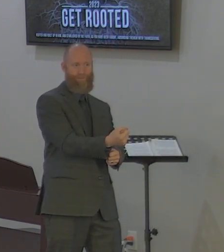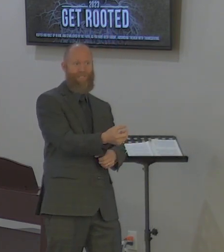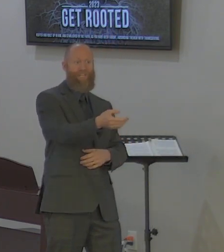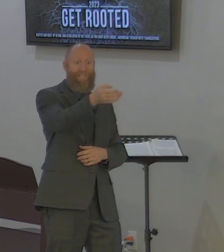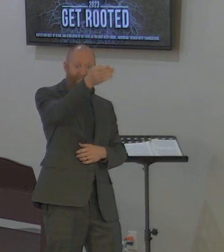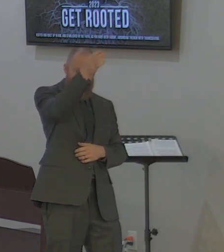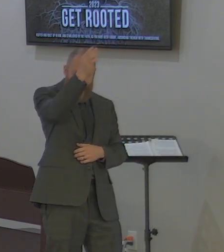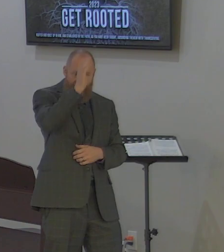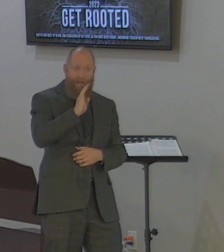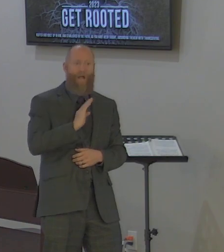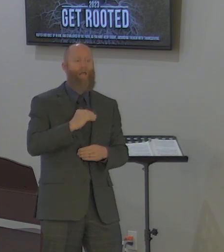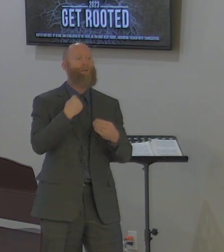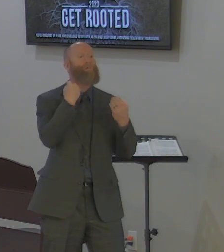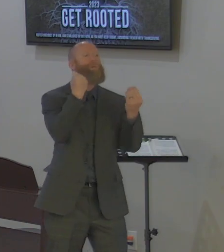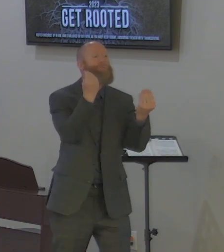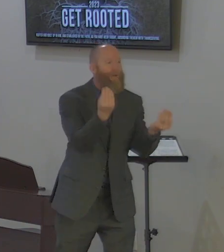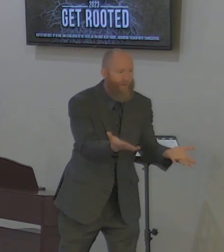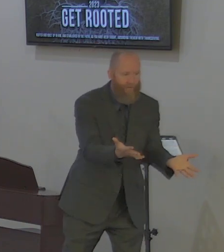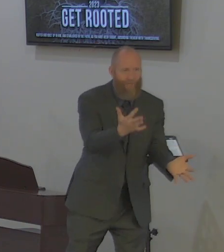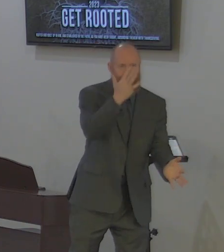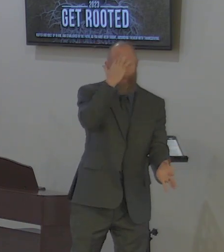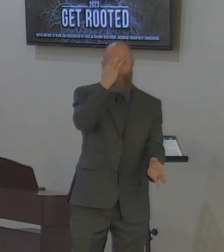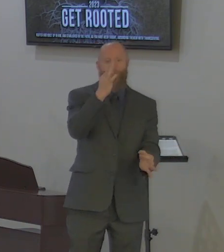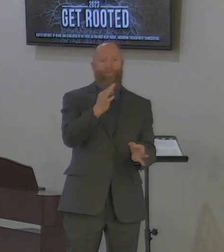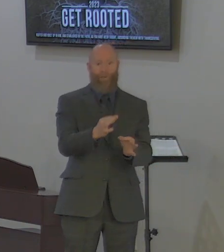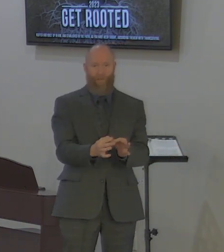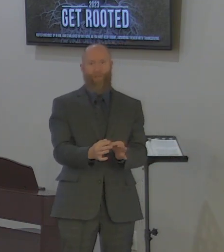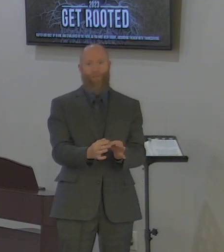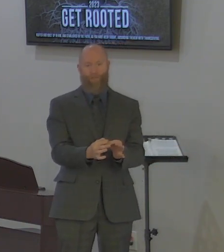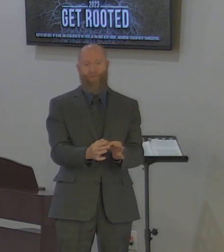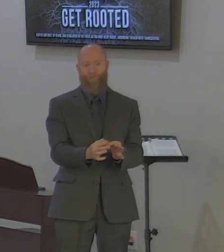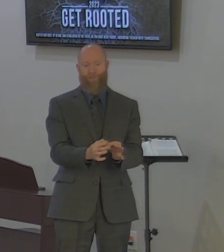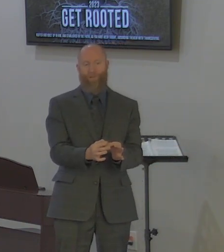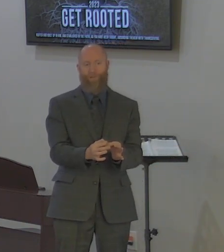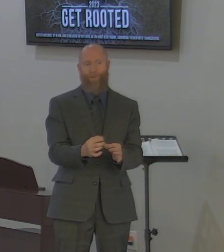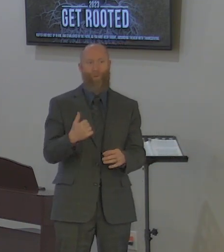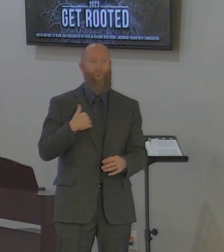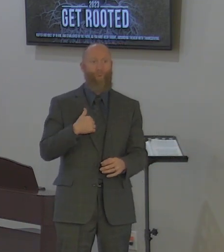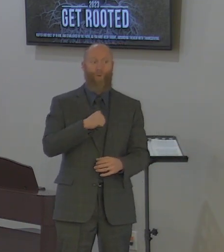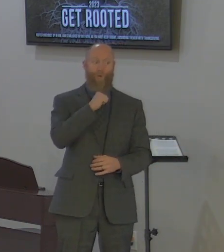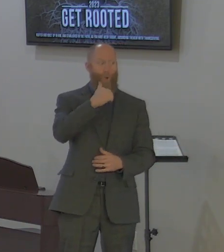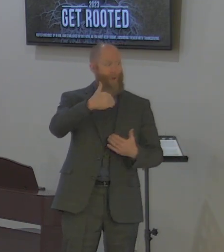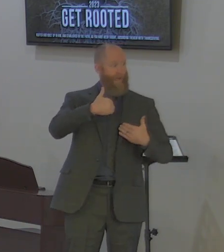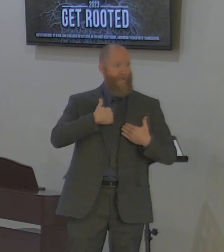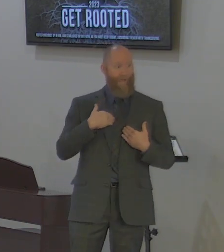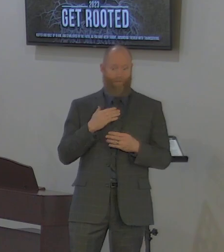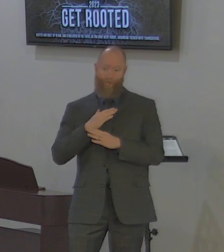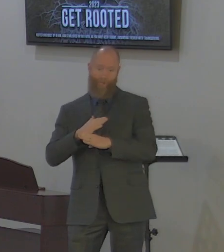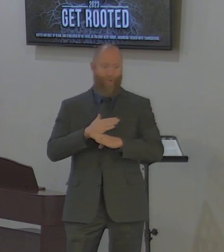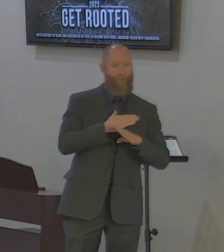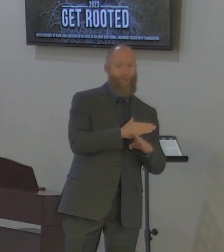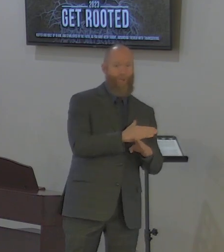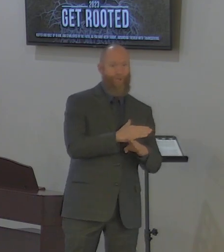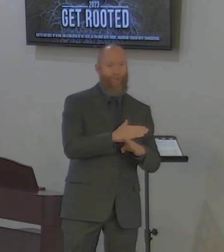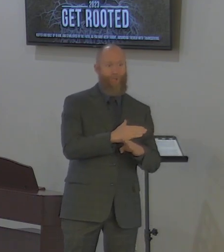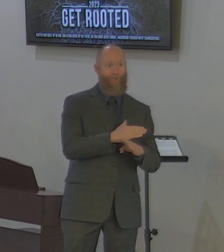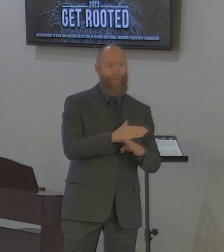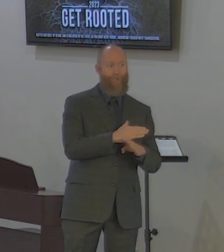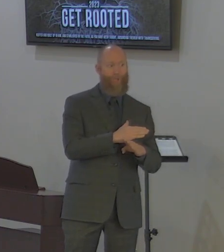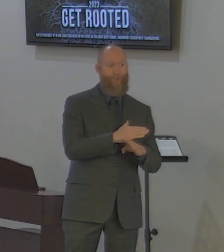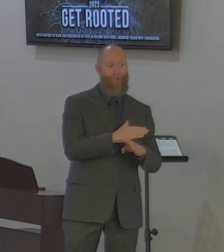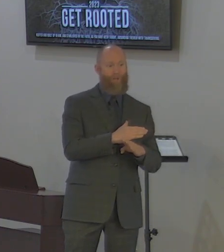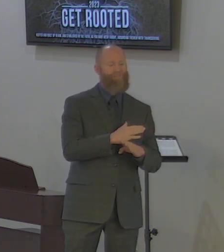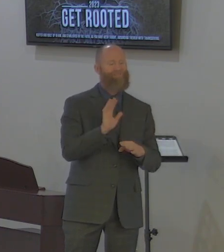because you had faith." And if you don't have those, if you can't point to those, don't be